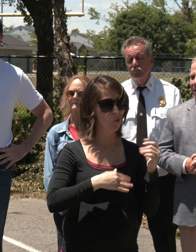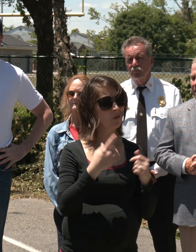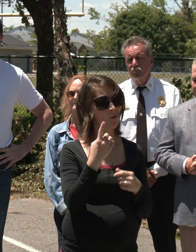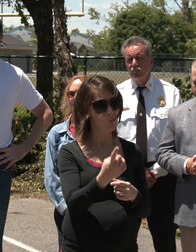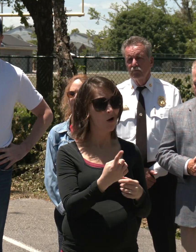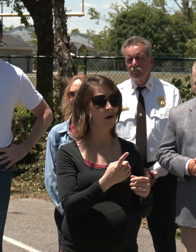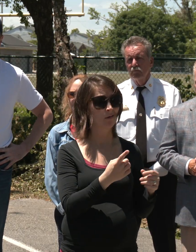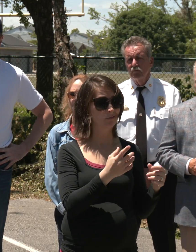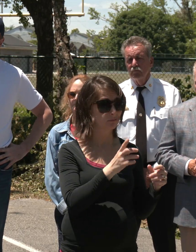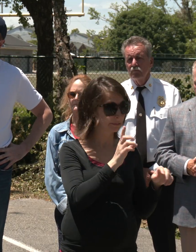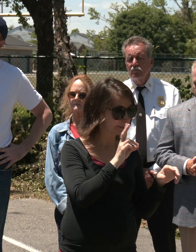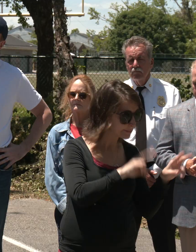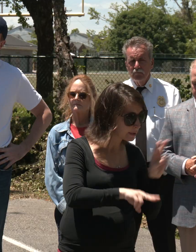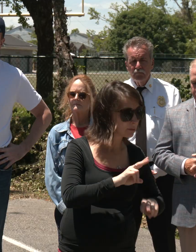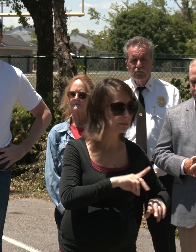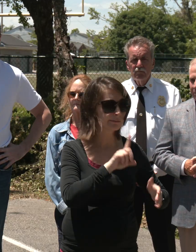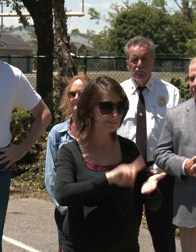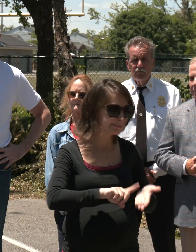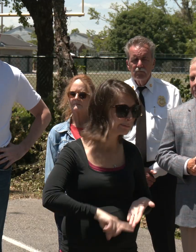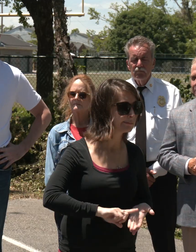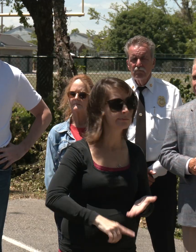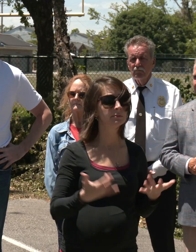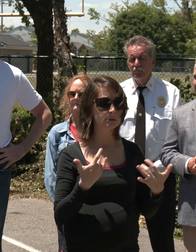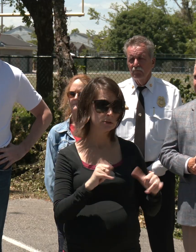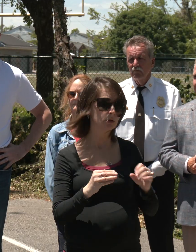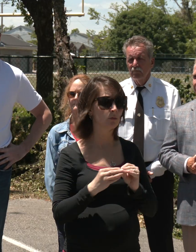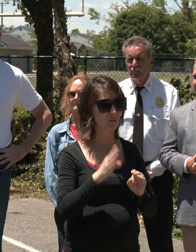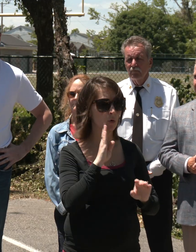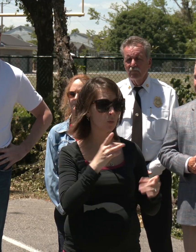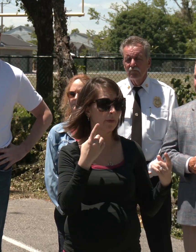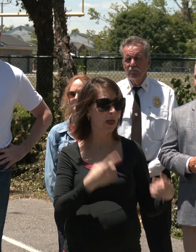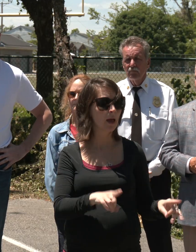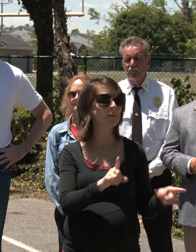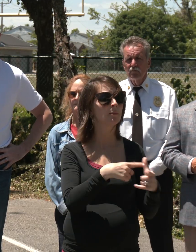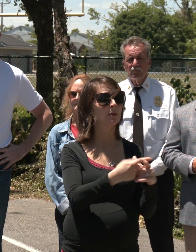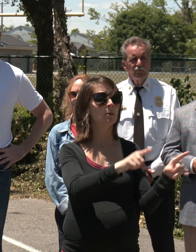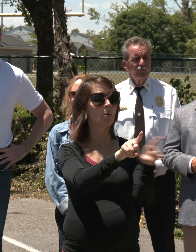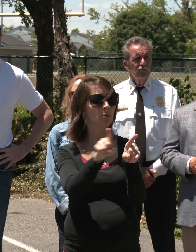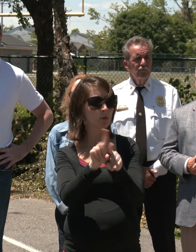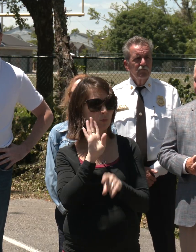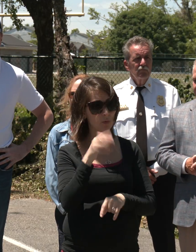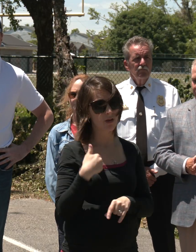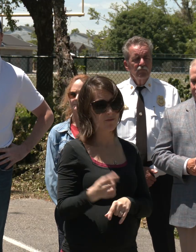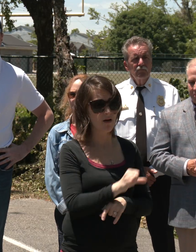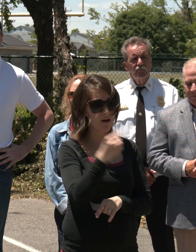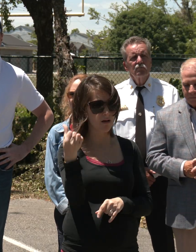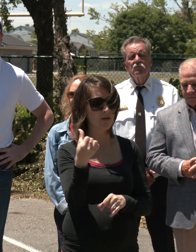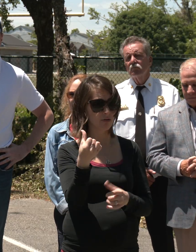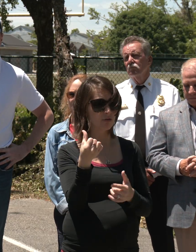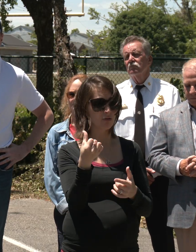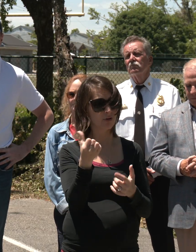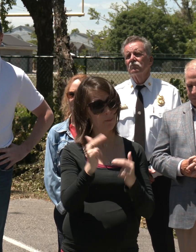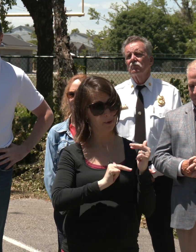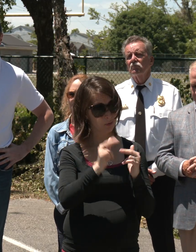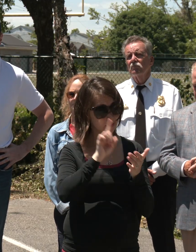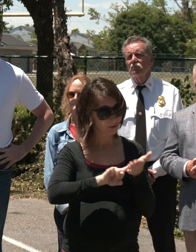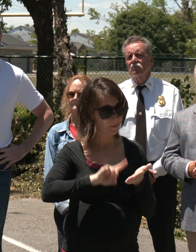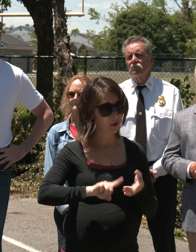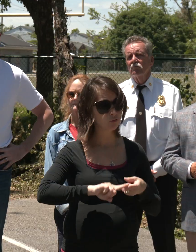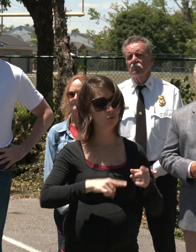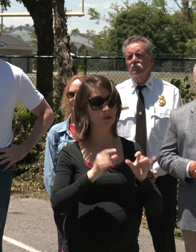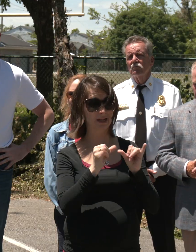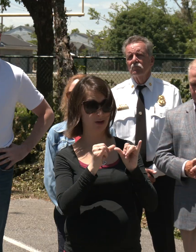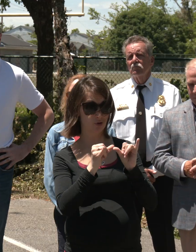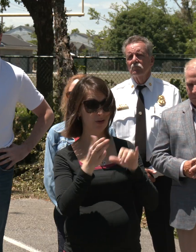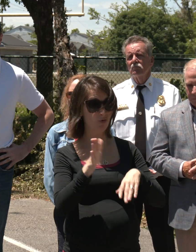of assessments and inspection. There's still more to come, but there are currently others. We have building inspectors and